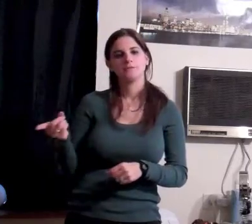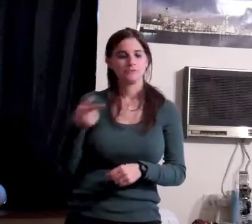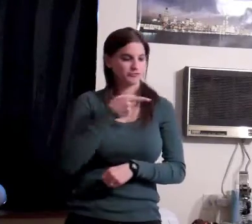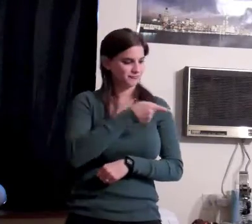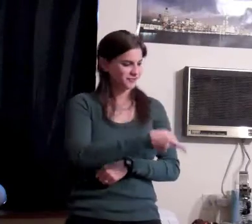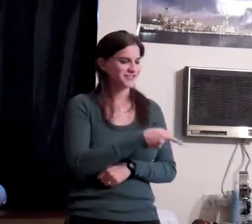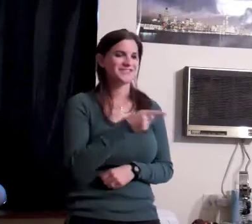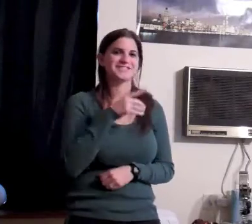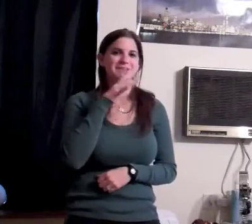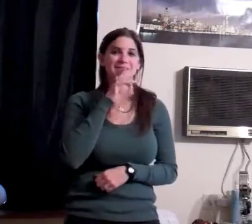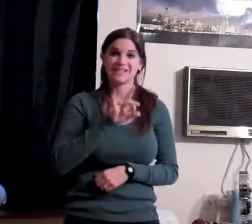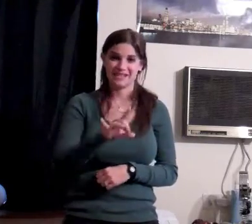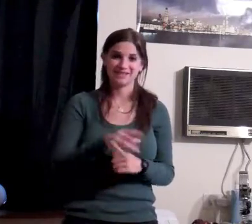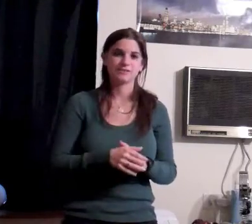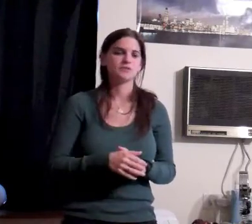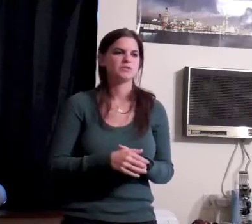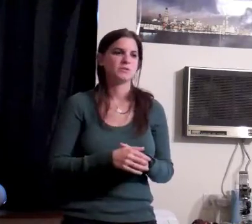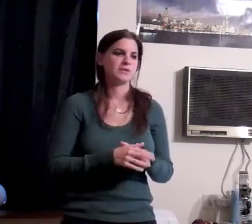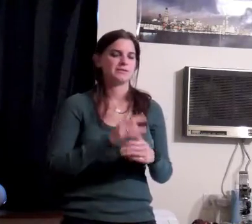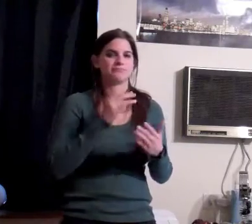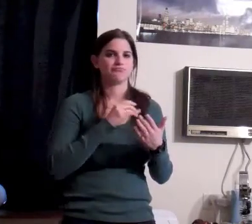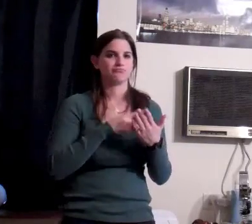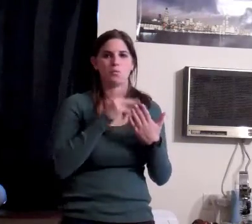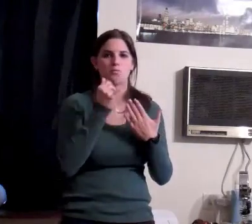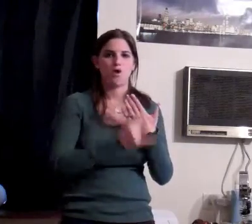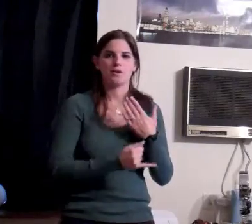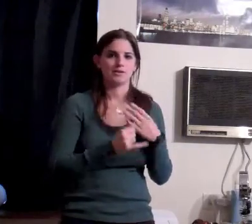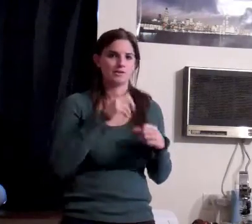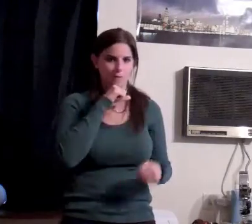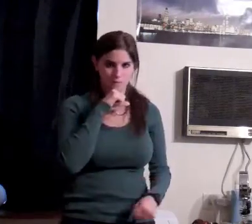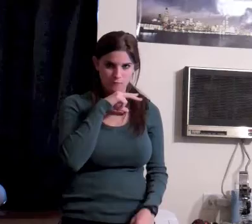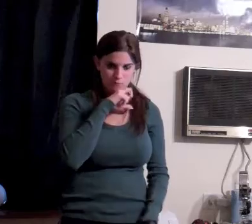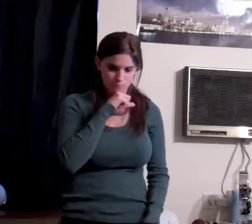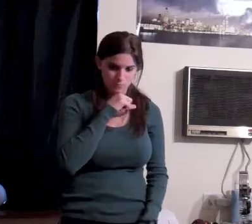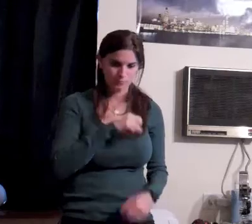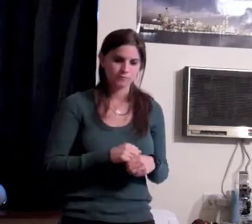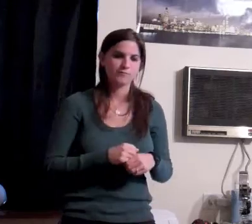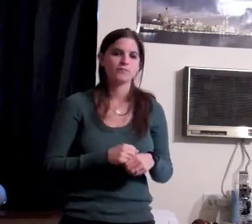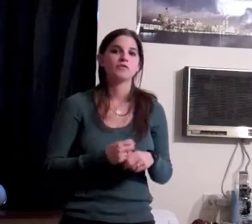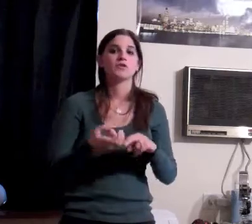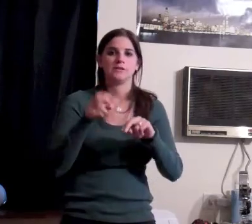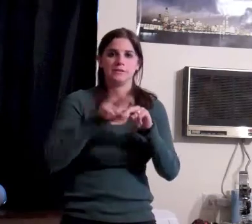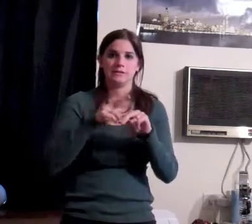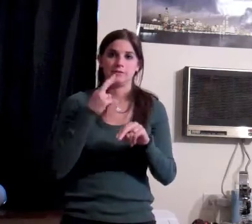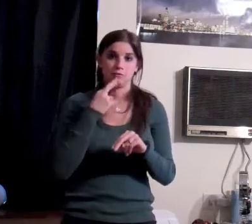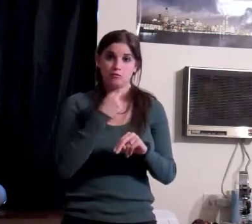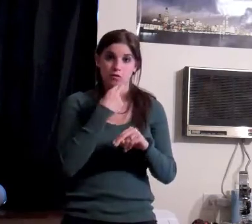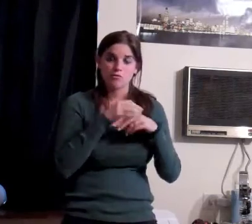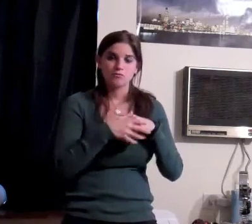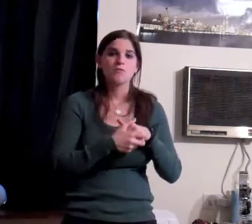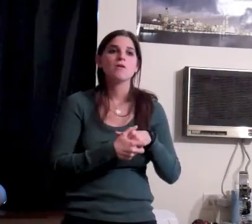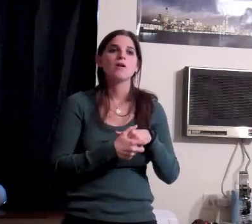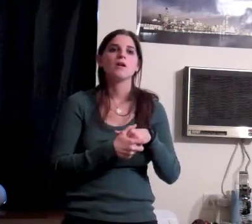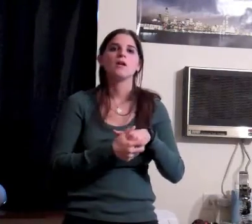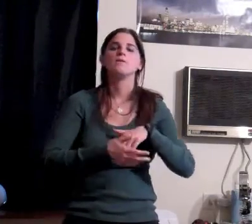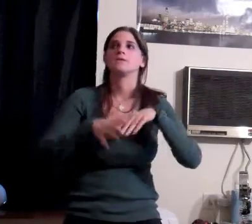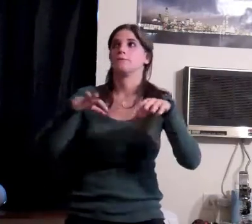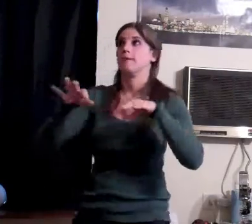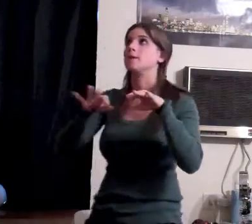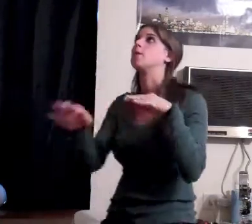She was doing a report for school, or she had some homework about frogs, and we were at this restaurant, and she said, so basically,